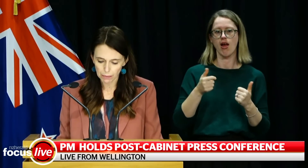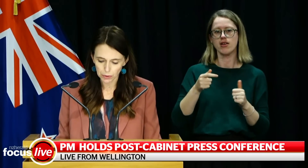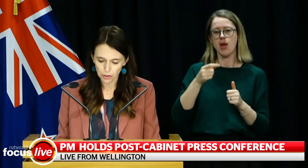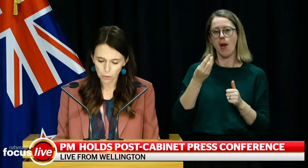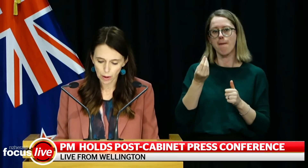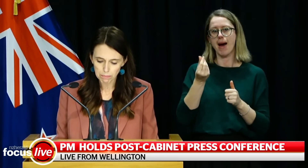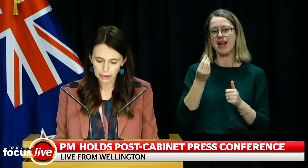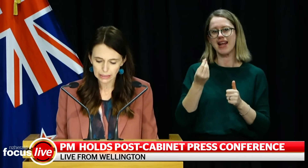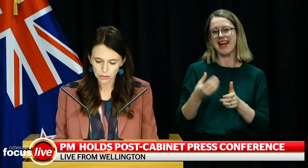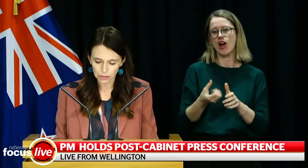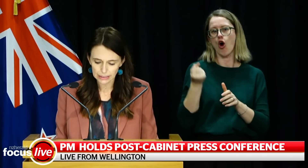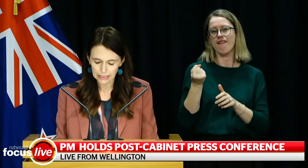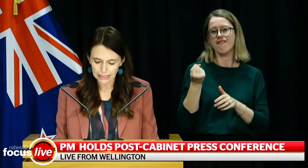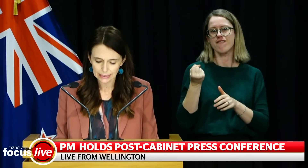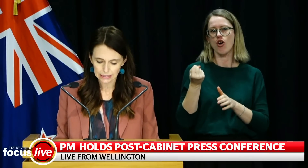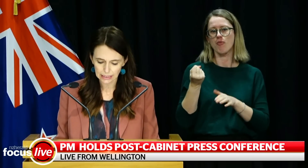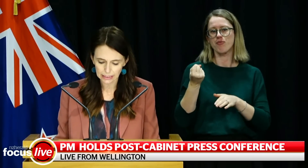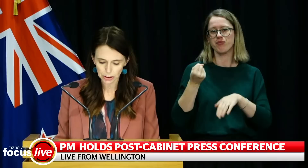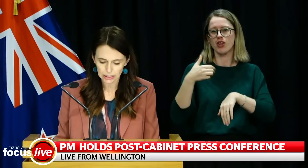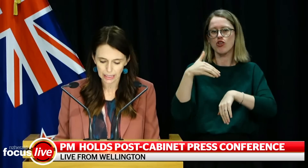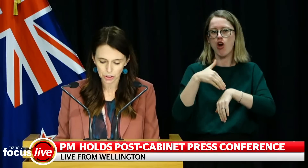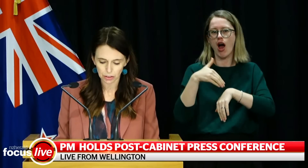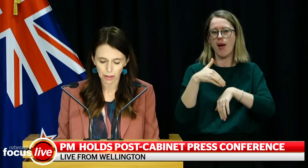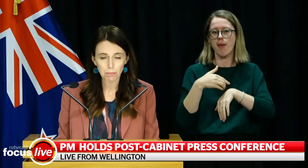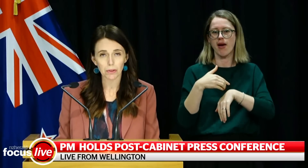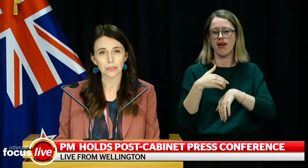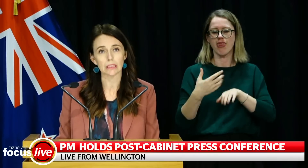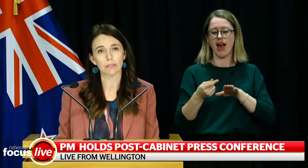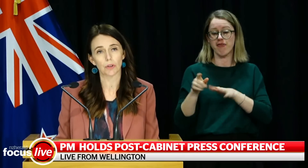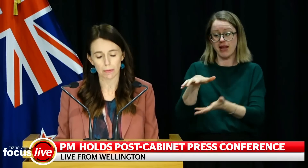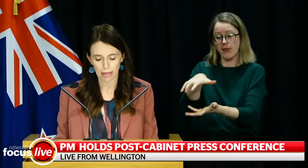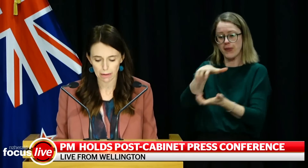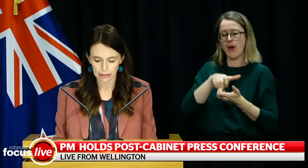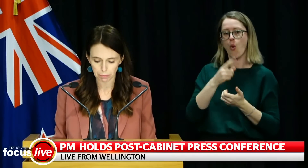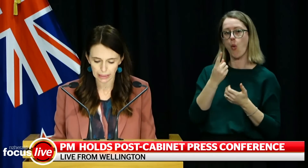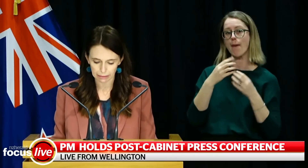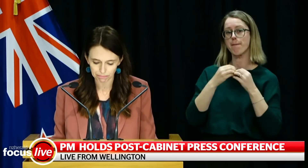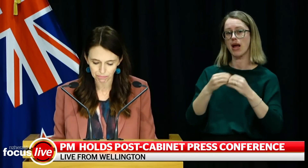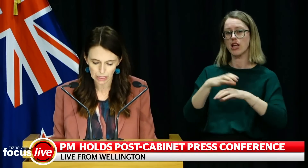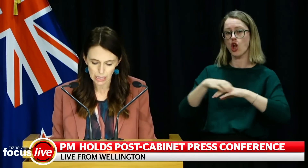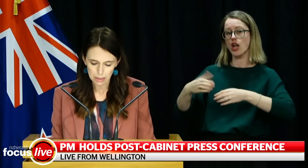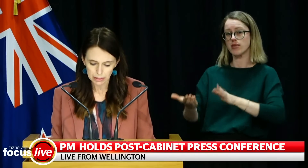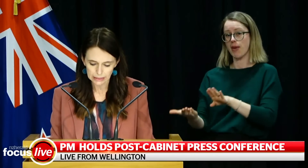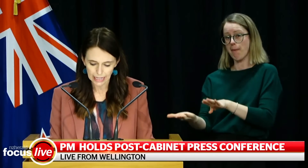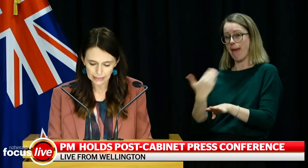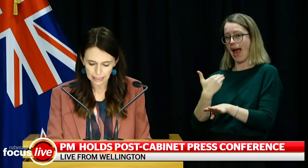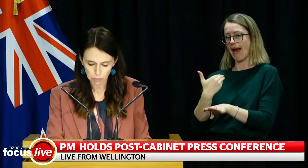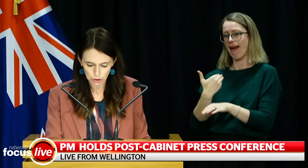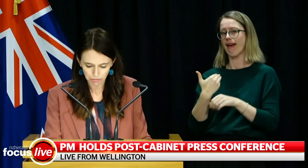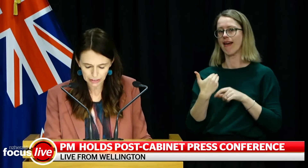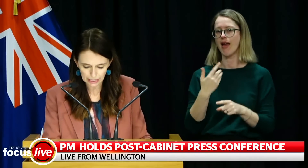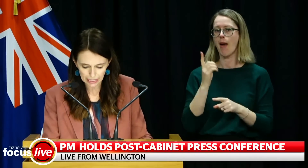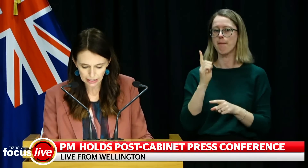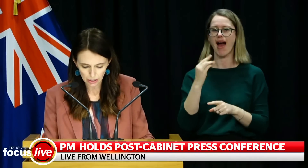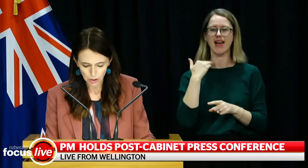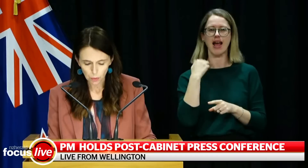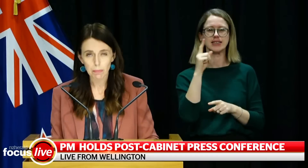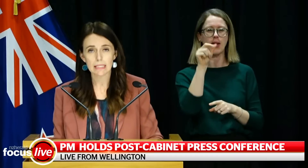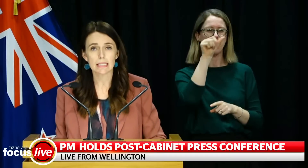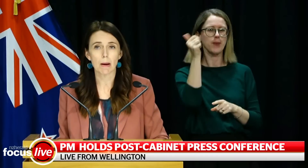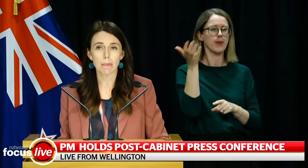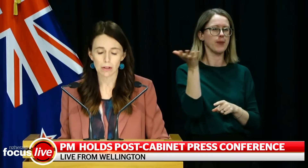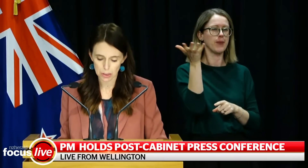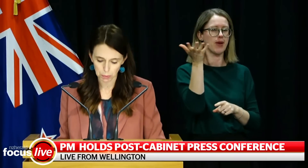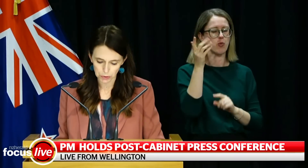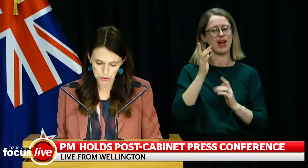of crime, with over $1 billion seized since the legislation around proceeds of crime came into being. But as gangs get more sophisticated, we